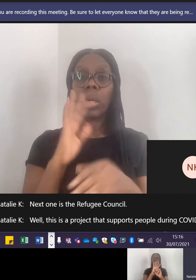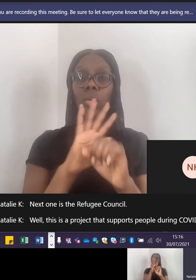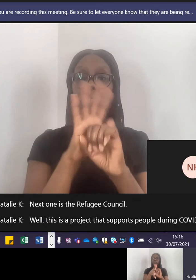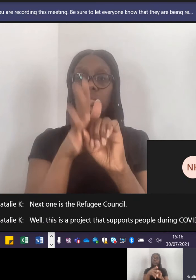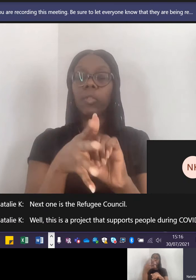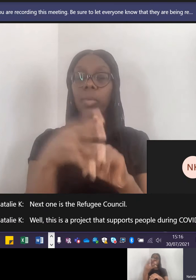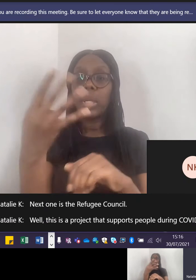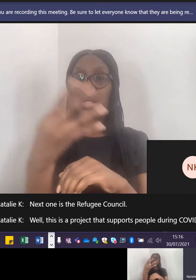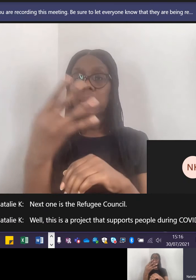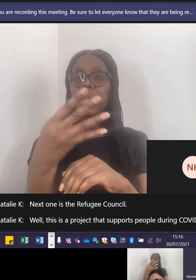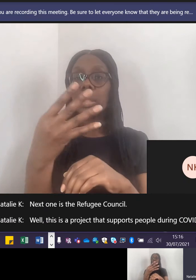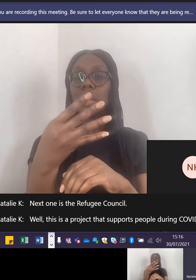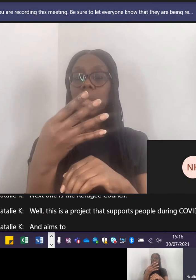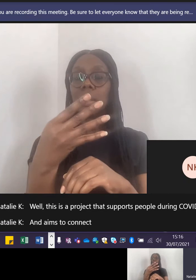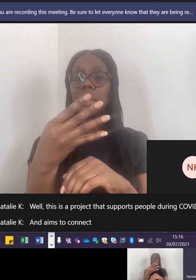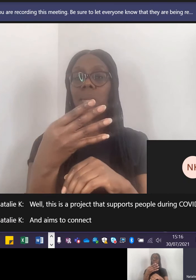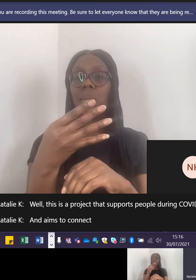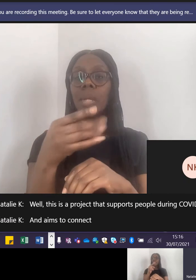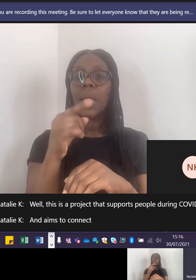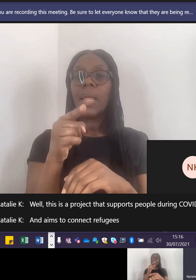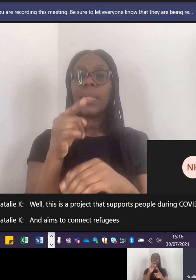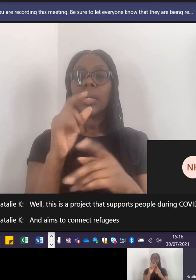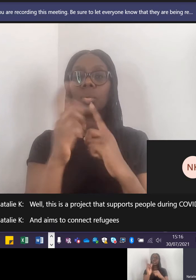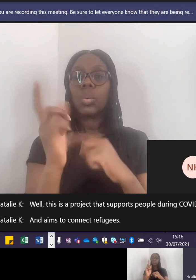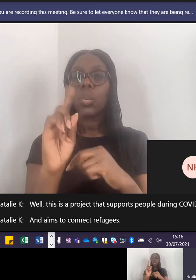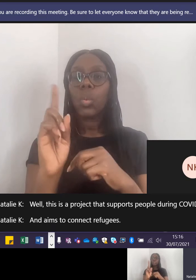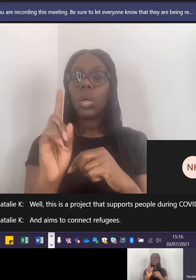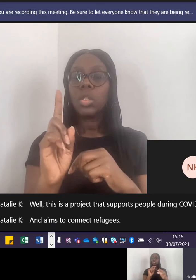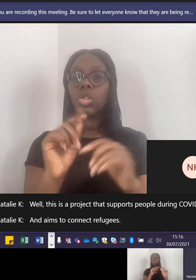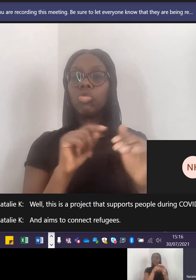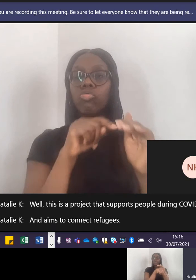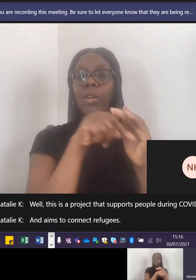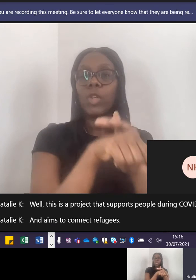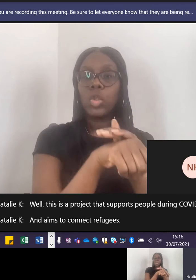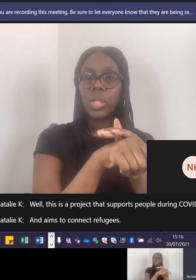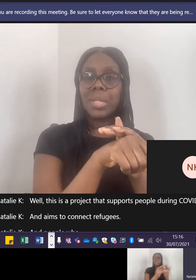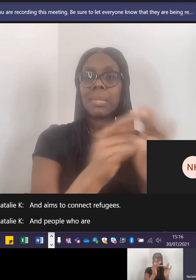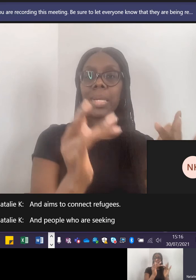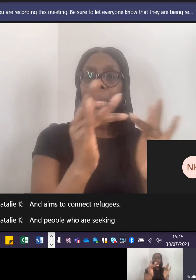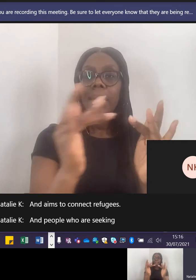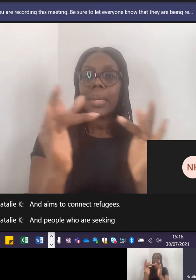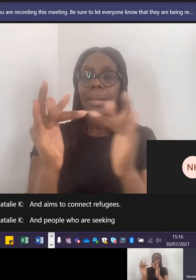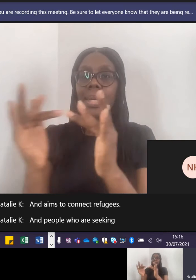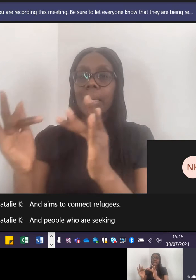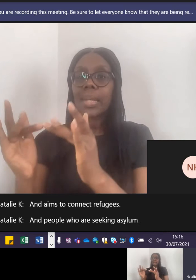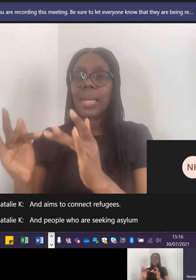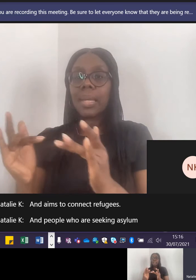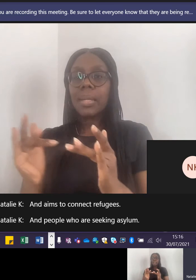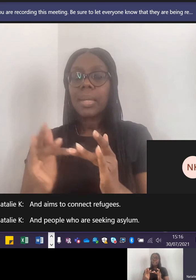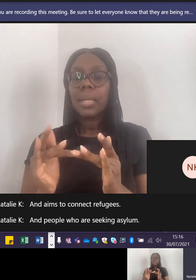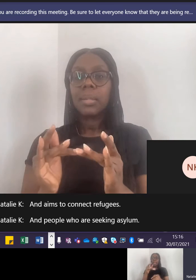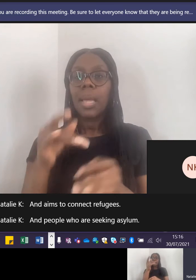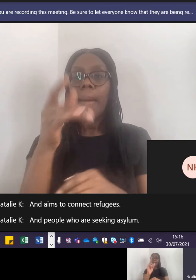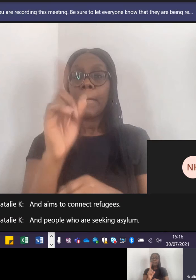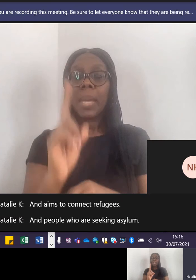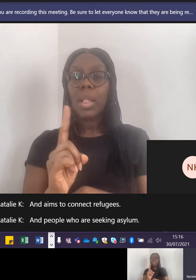and it aims to connect refugees and people who are seeking asylum